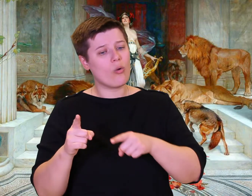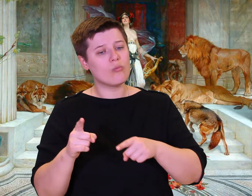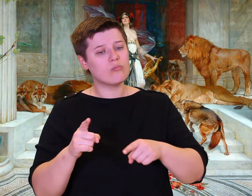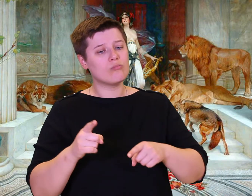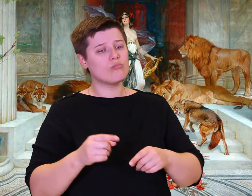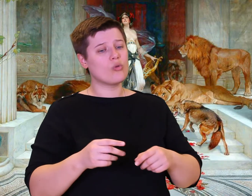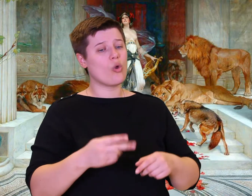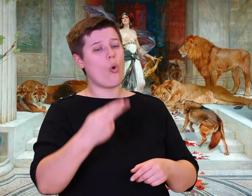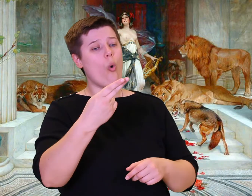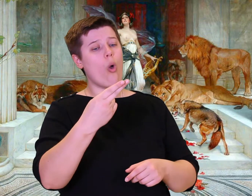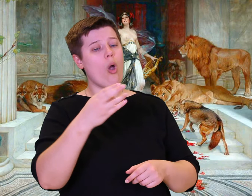ship.